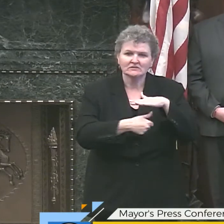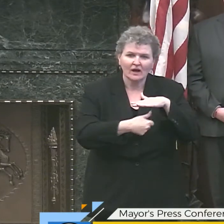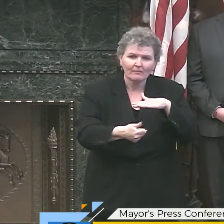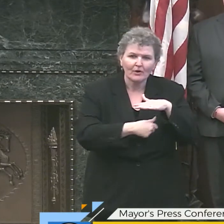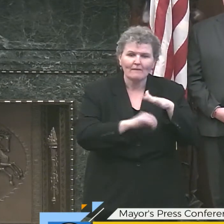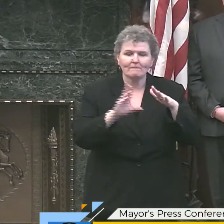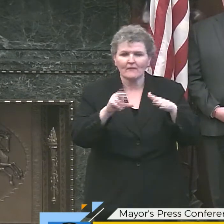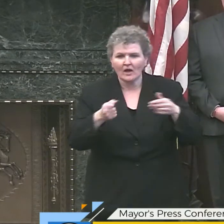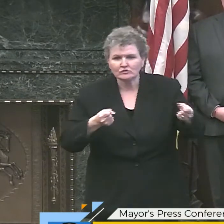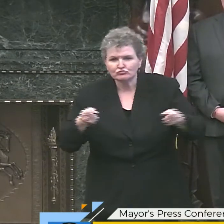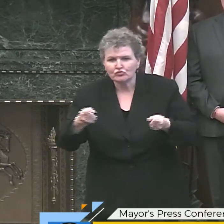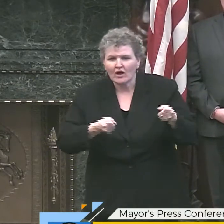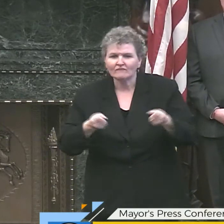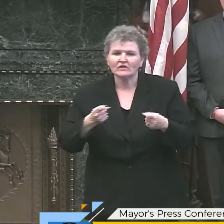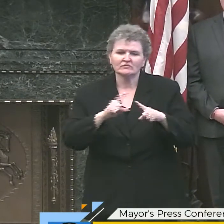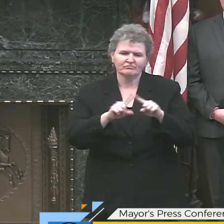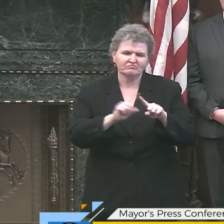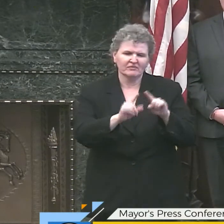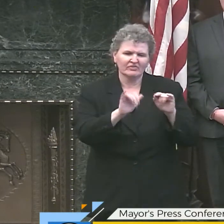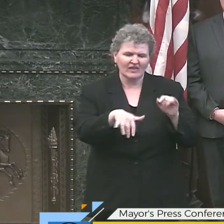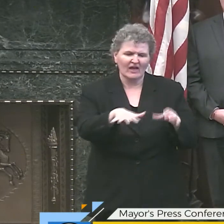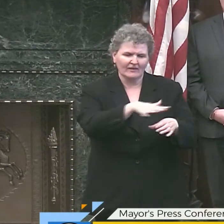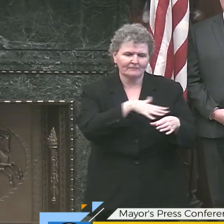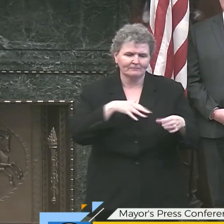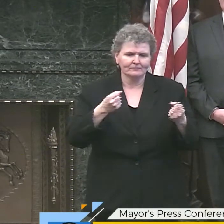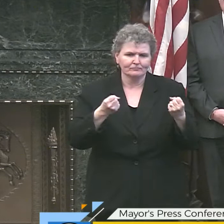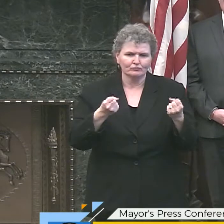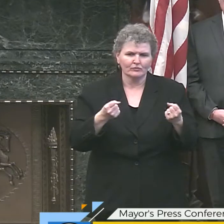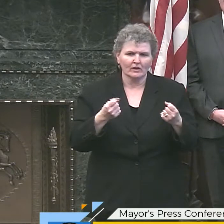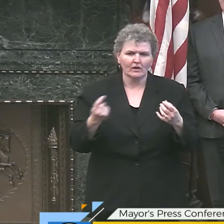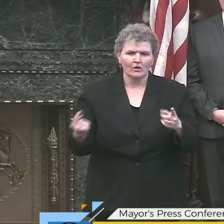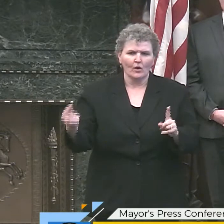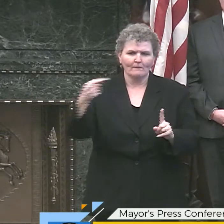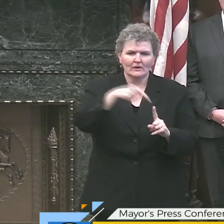I'm going to go back to Pat Loeb.